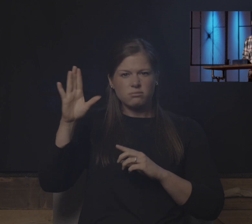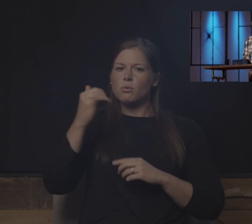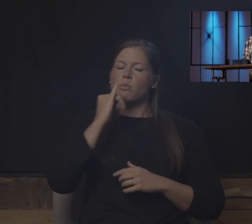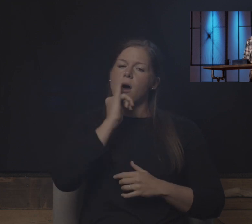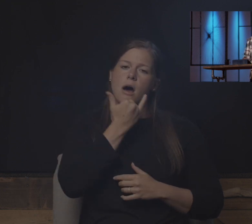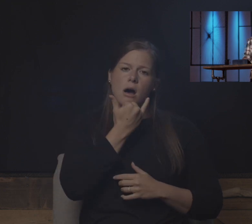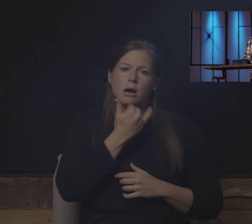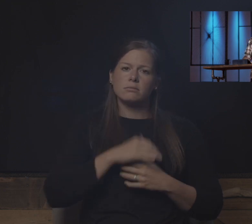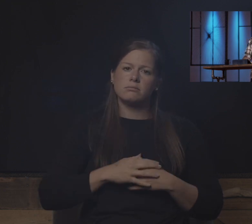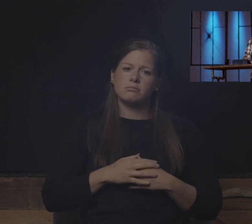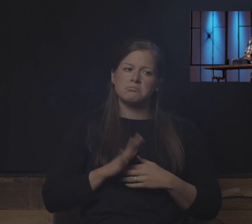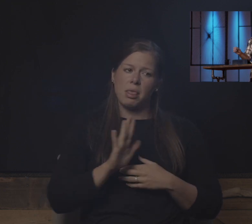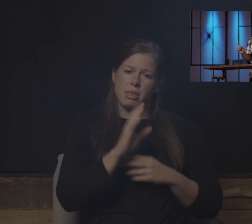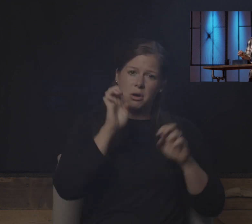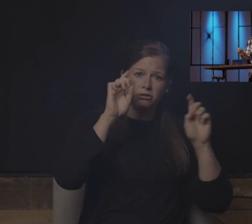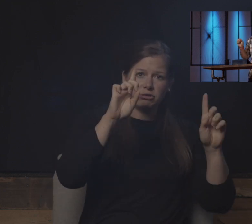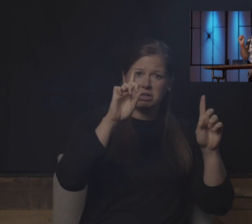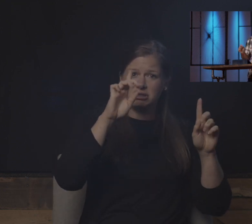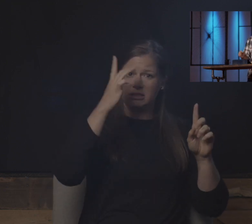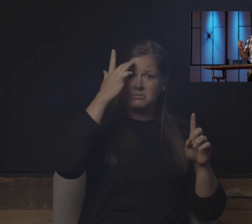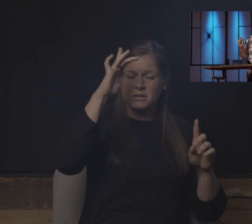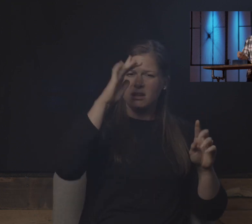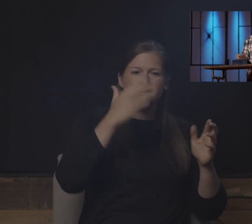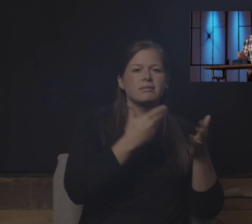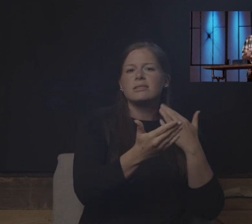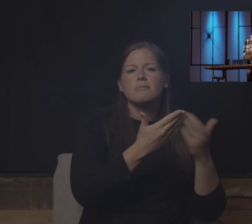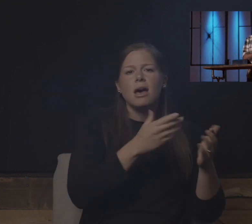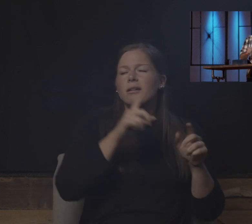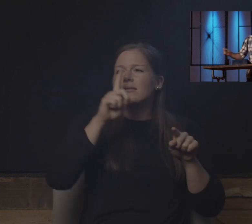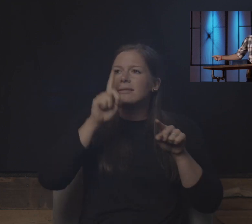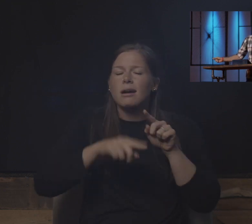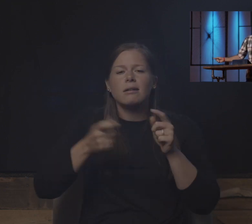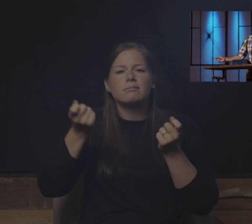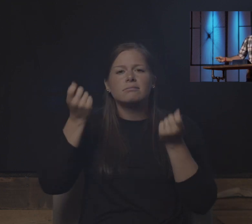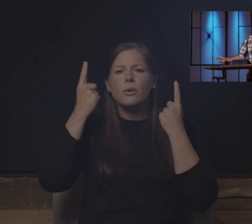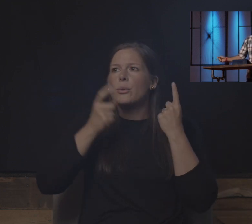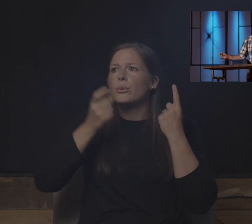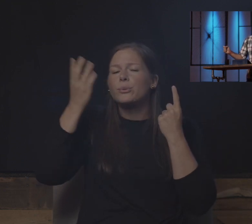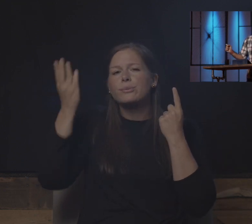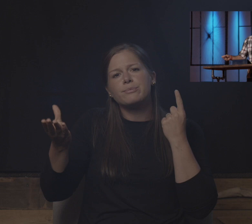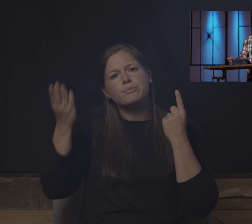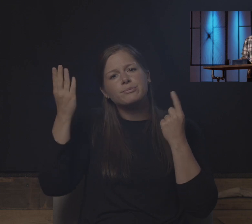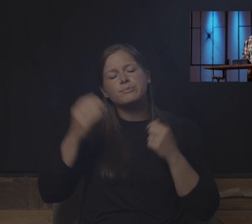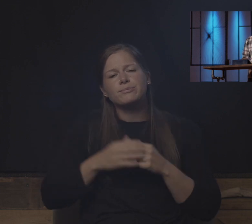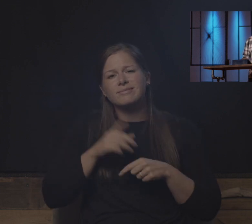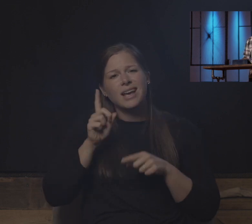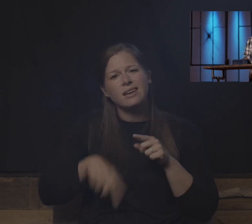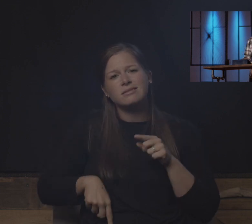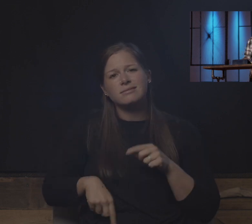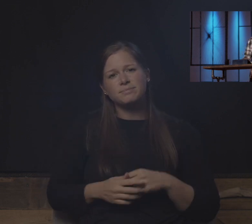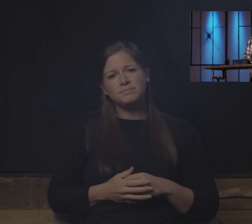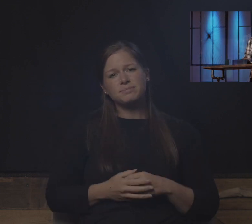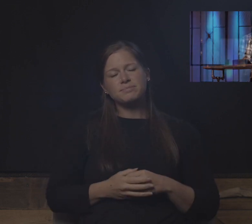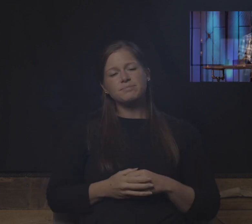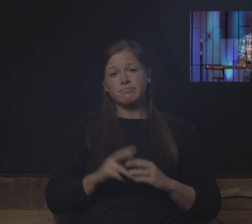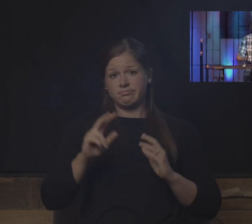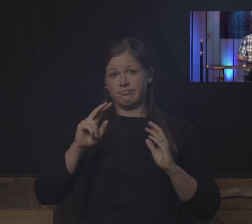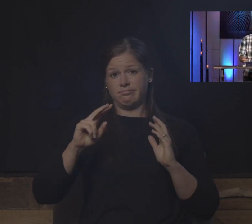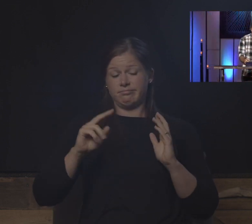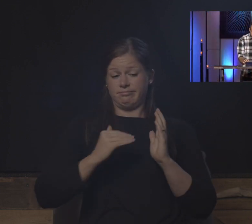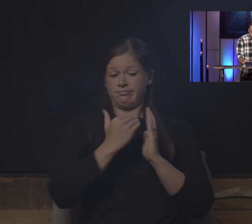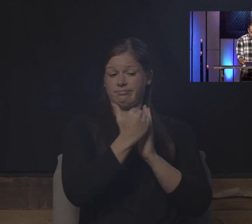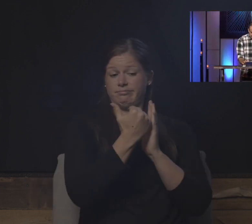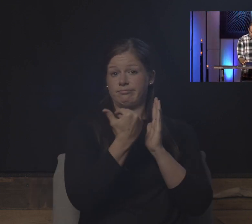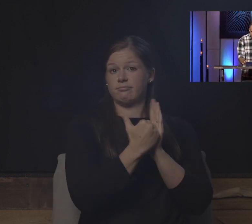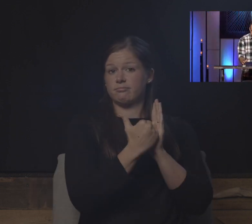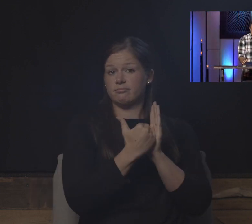their education, their minds cannot grasp the most basic of spiritual truths from the Bible.